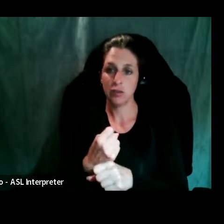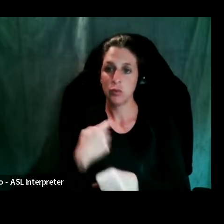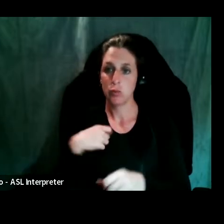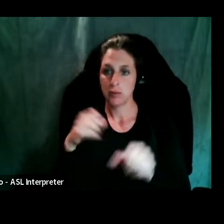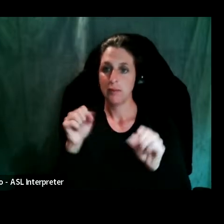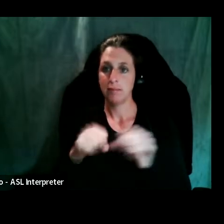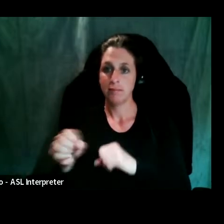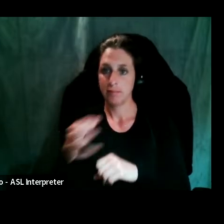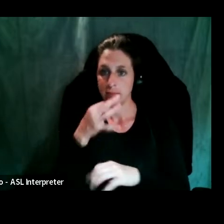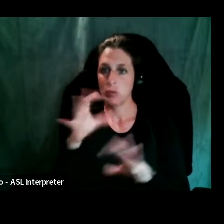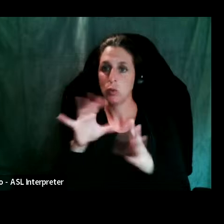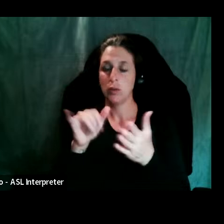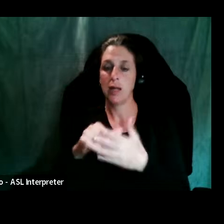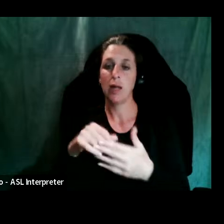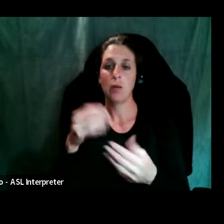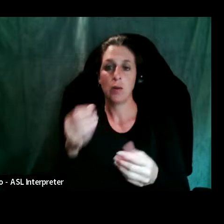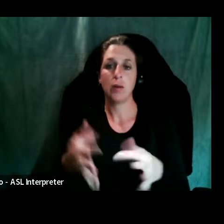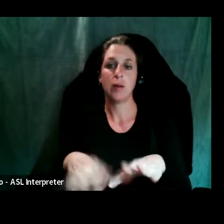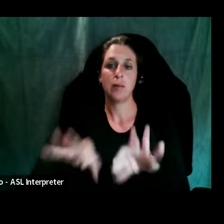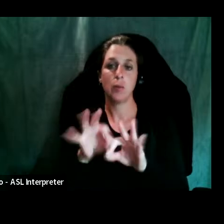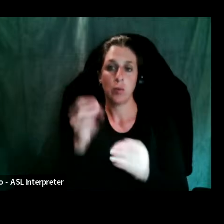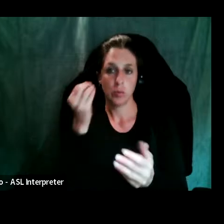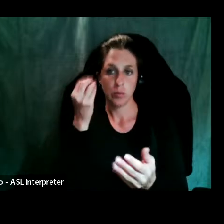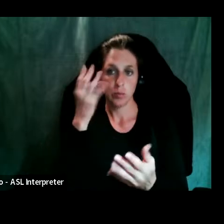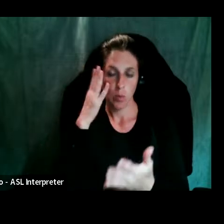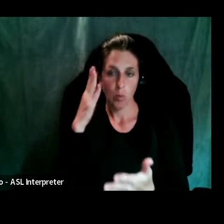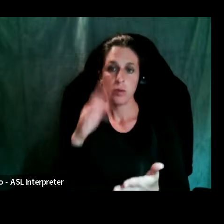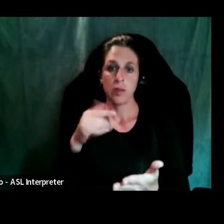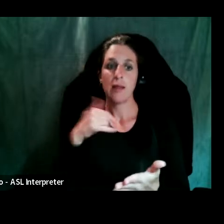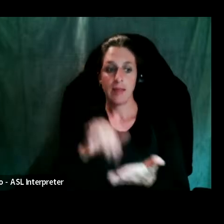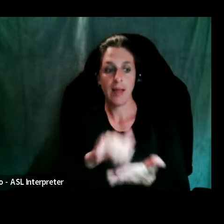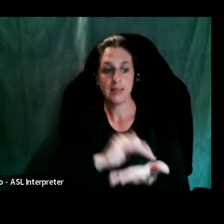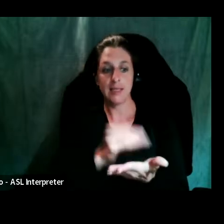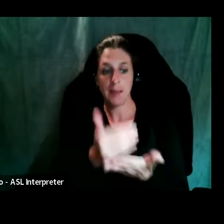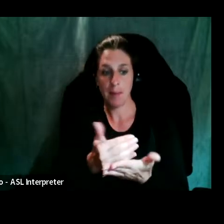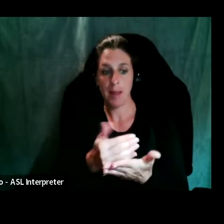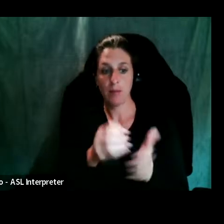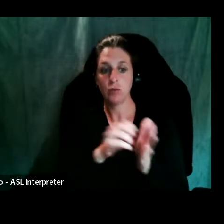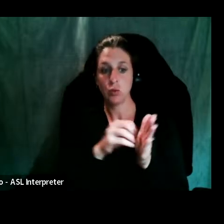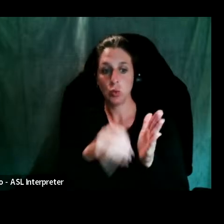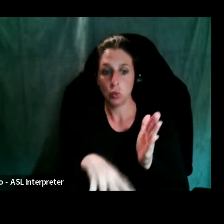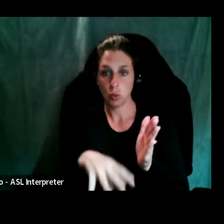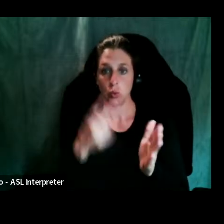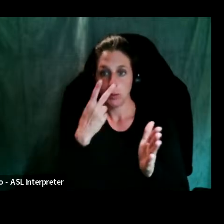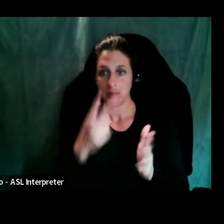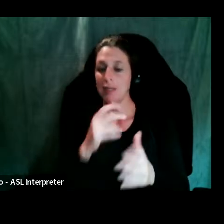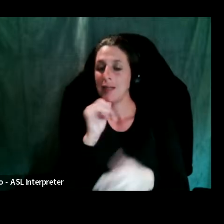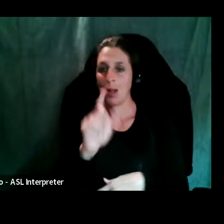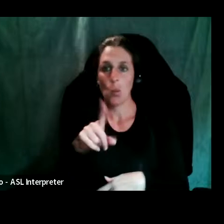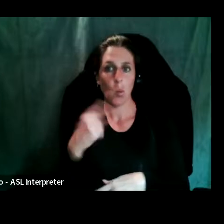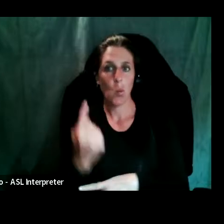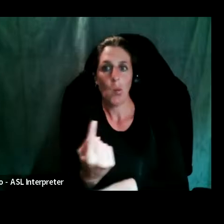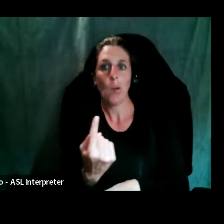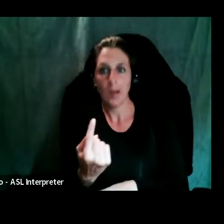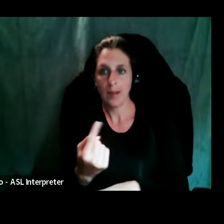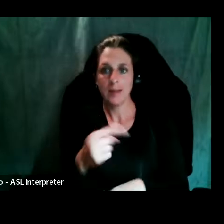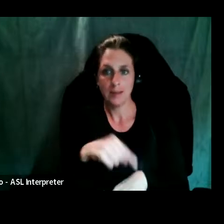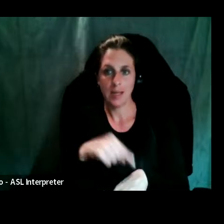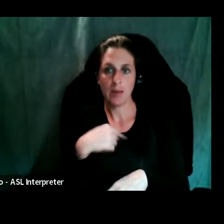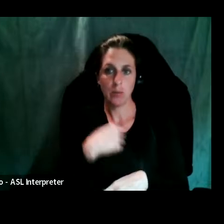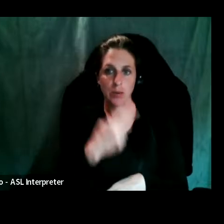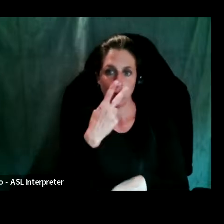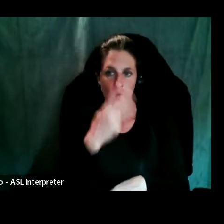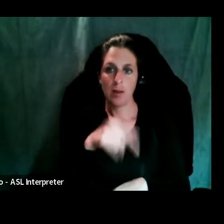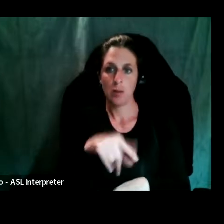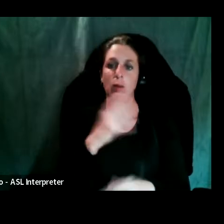important to note that although those are the amount of students we've seen, it's not the only time we saw them. Right. So that's right. We had multiple times